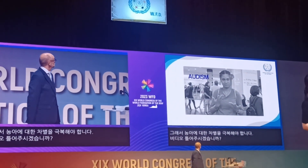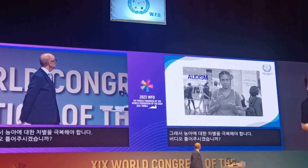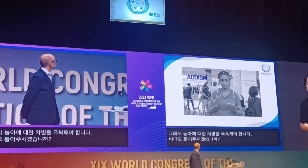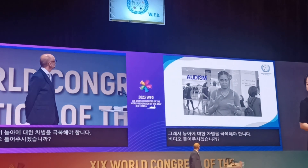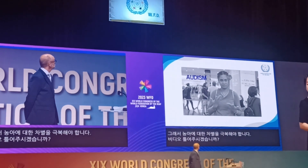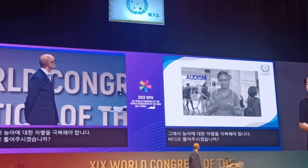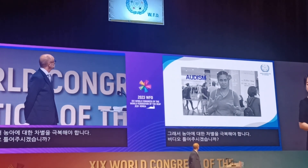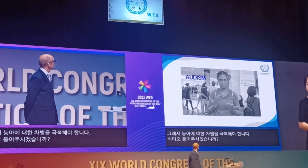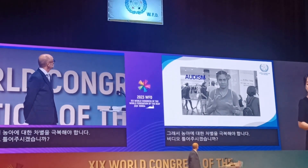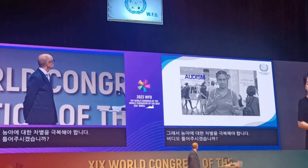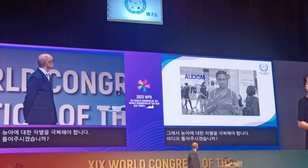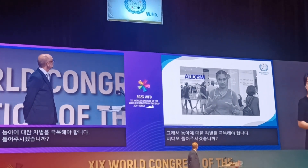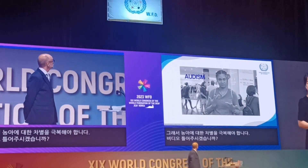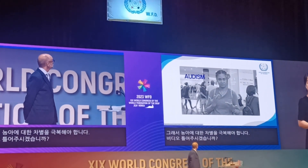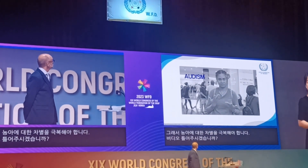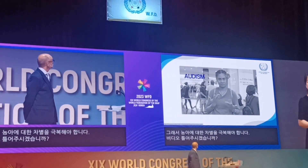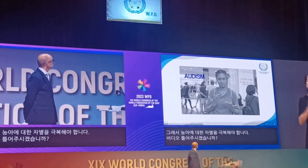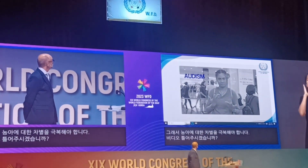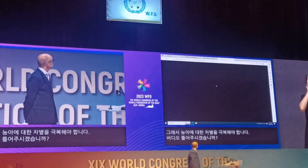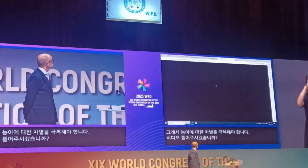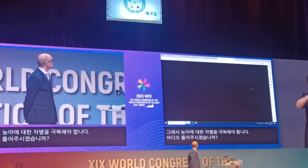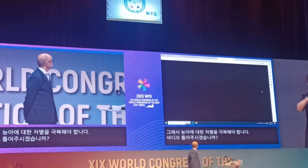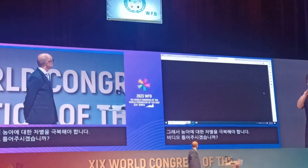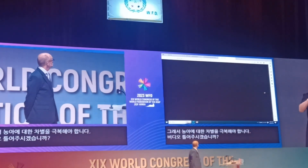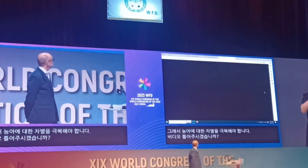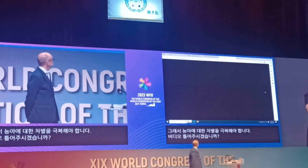Yes, it's on this slide.